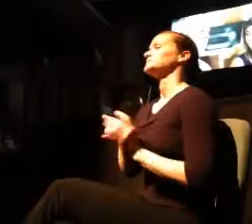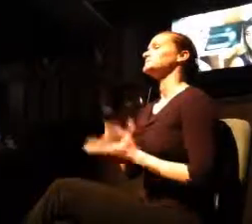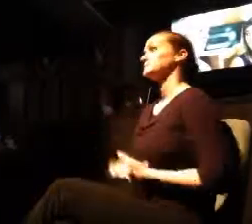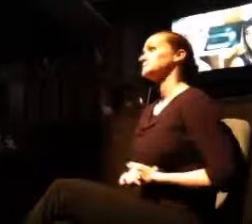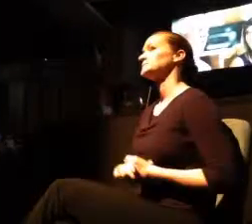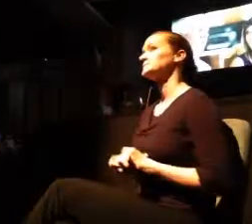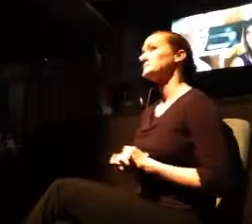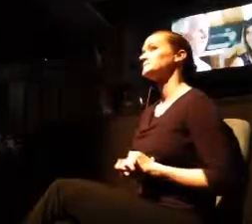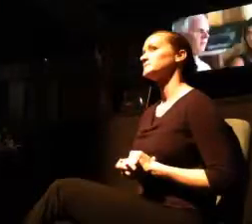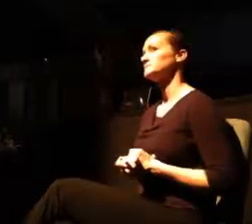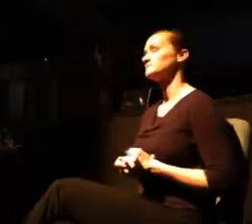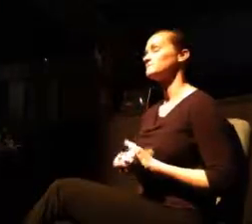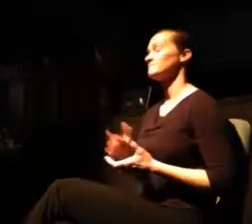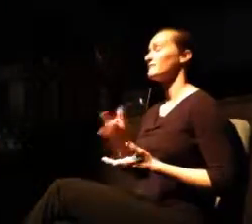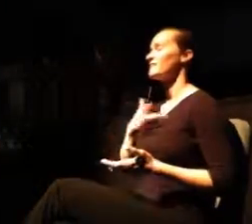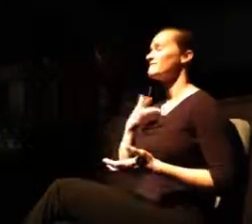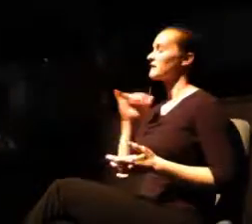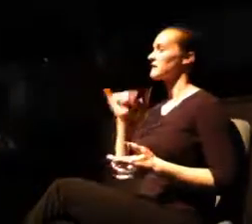and it felt like home.